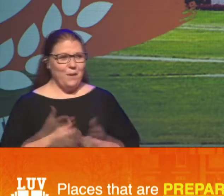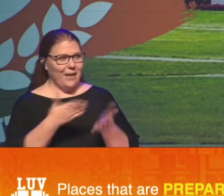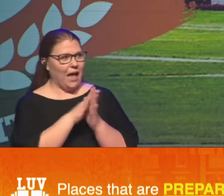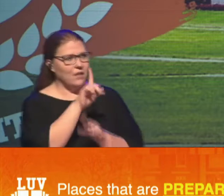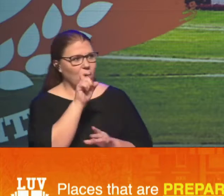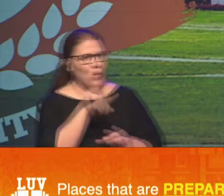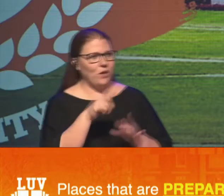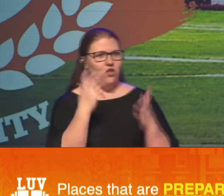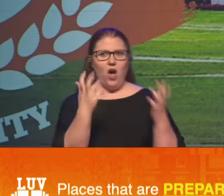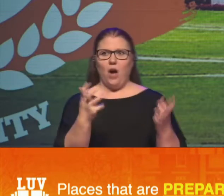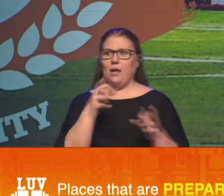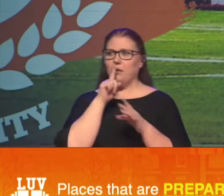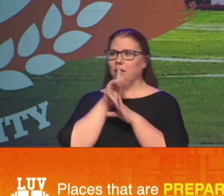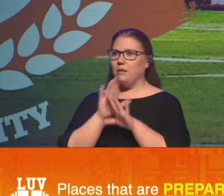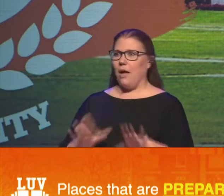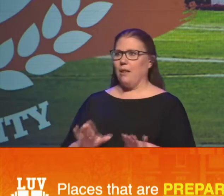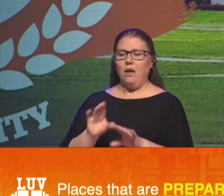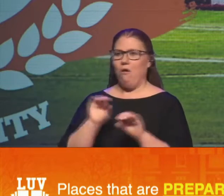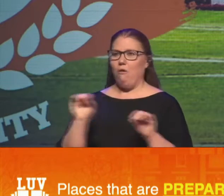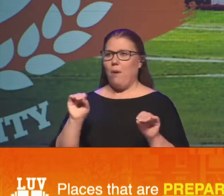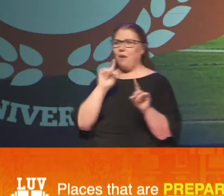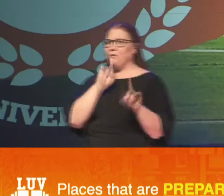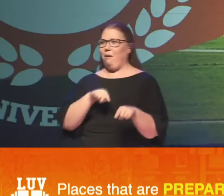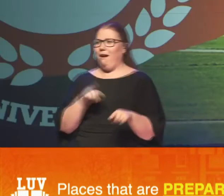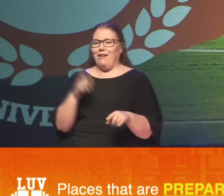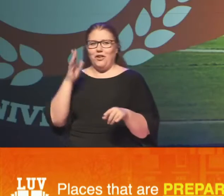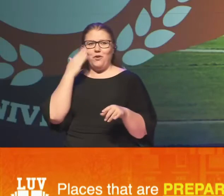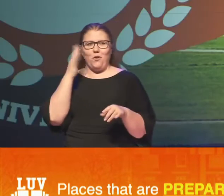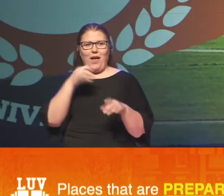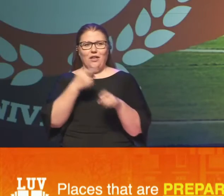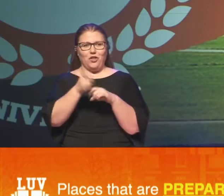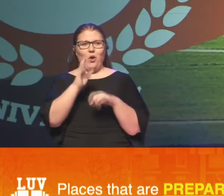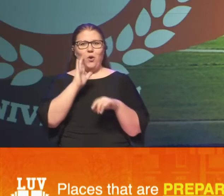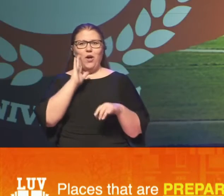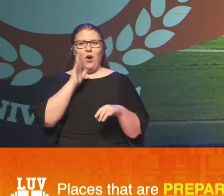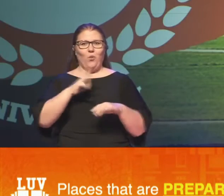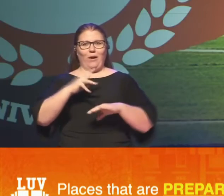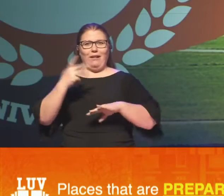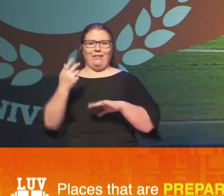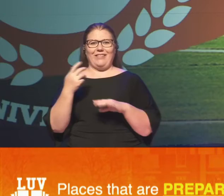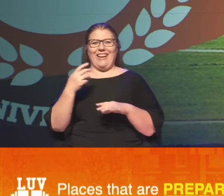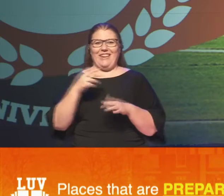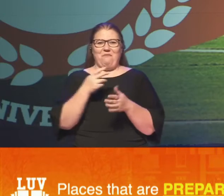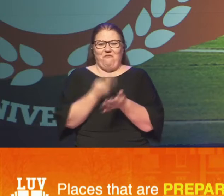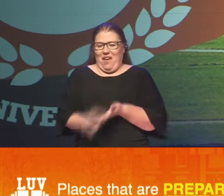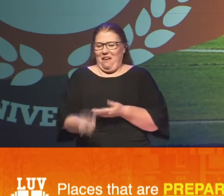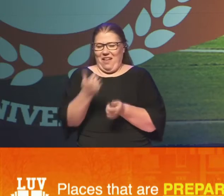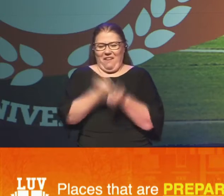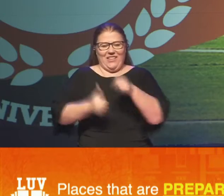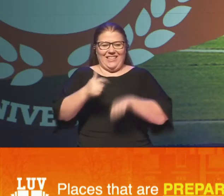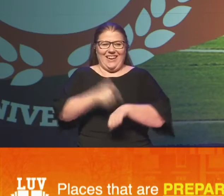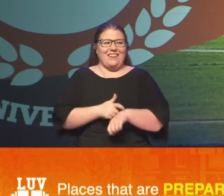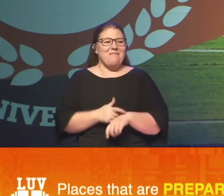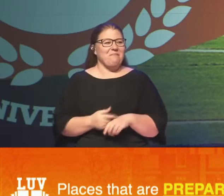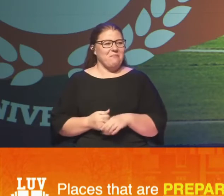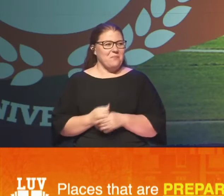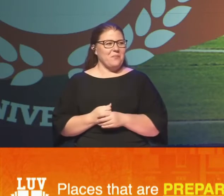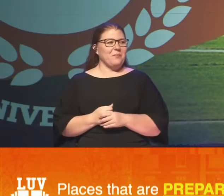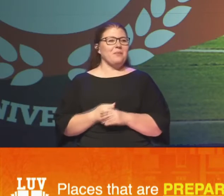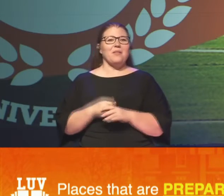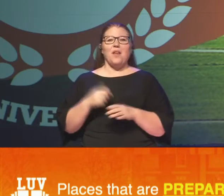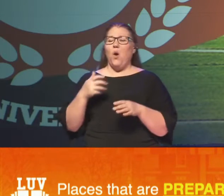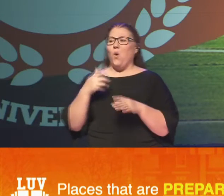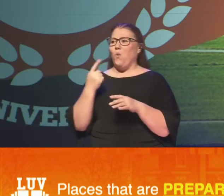question to the audience in a church that really doesn't ever respond, because you know that joke's going to land every time. Okay, listen. Here's one of my pet